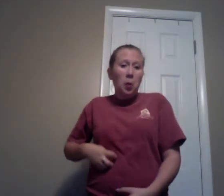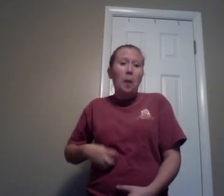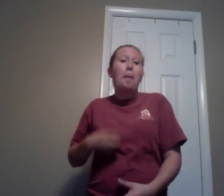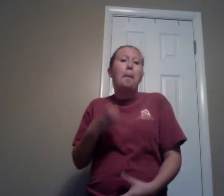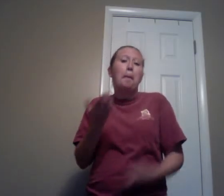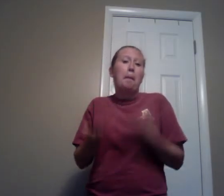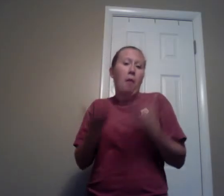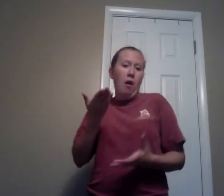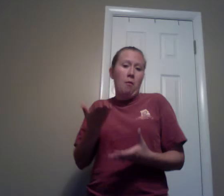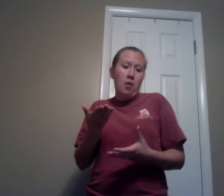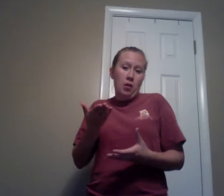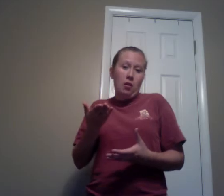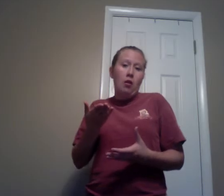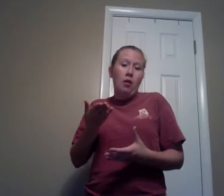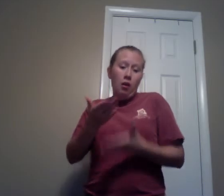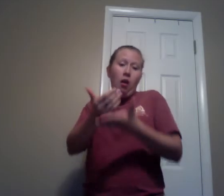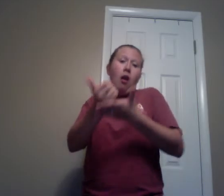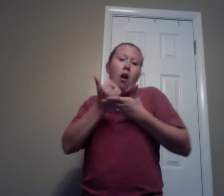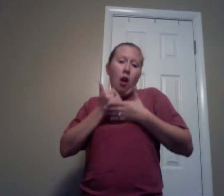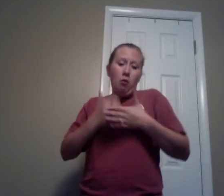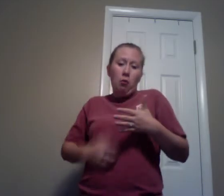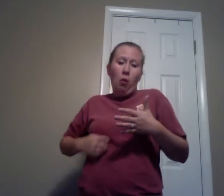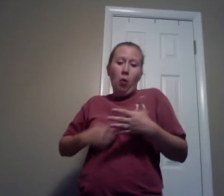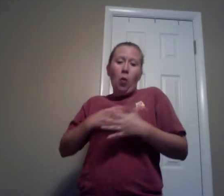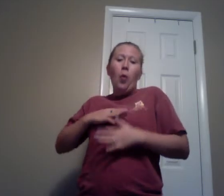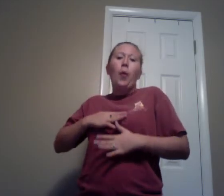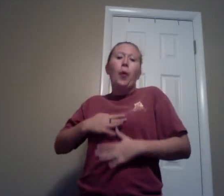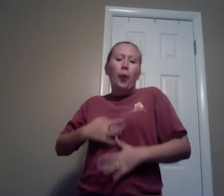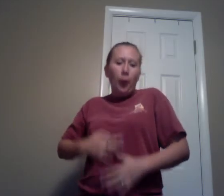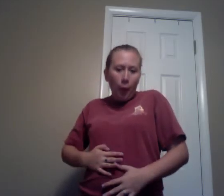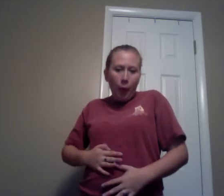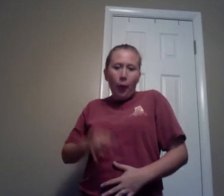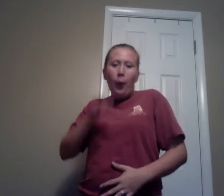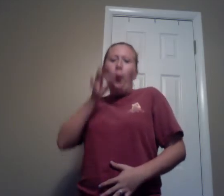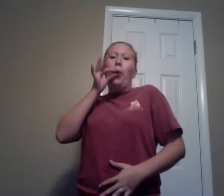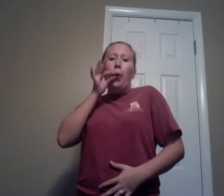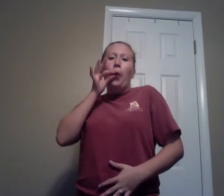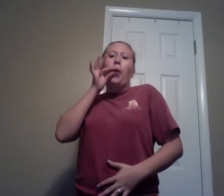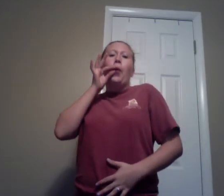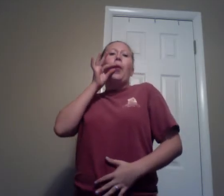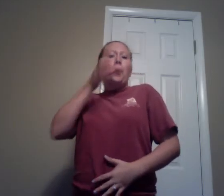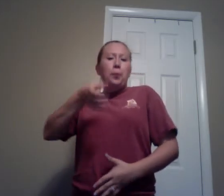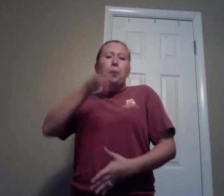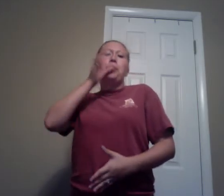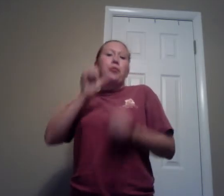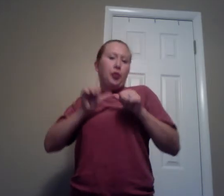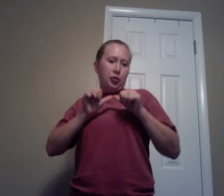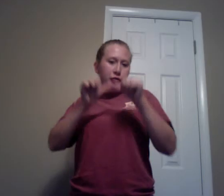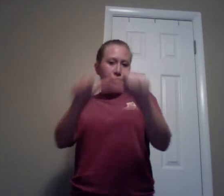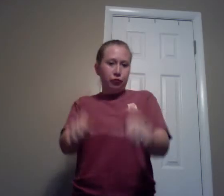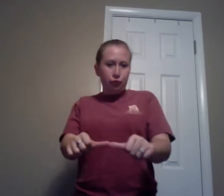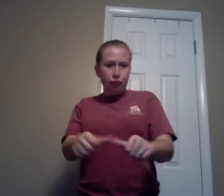drinking through a straw. So straws would be another thing to have on hand if you have trouble drinking large amounts of